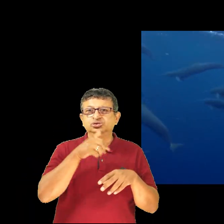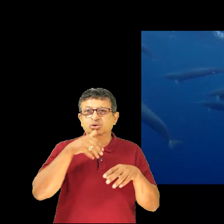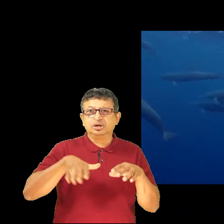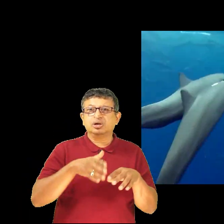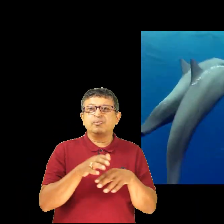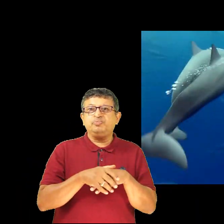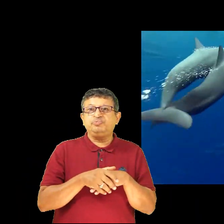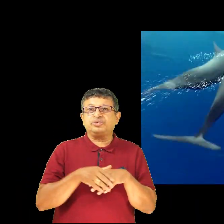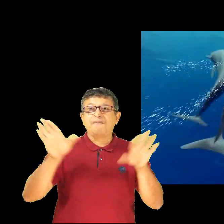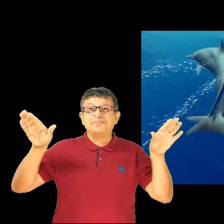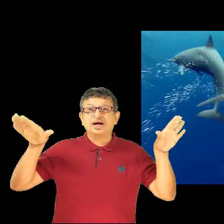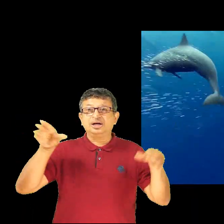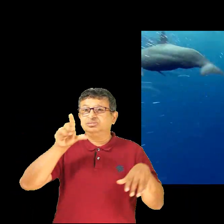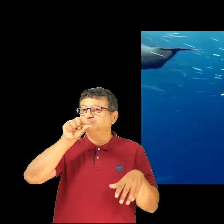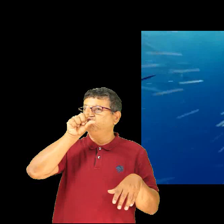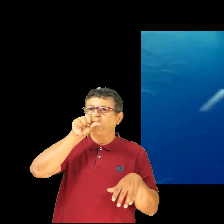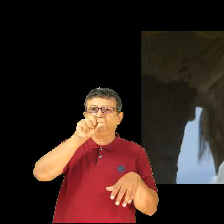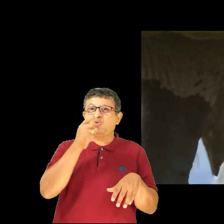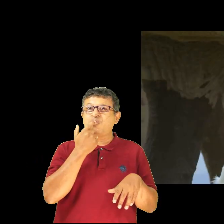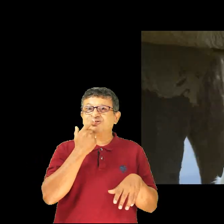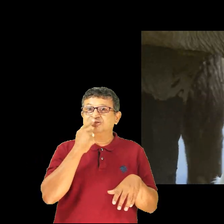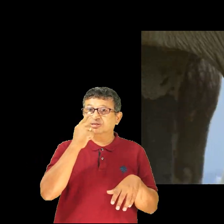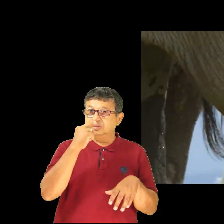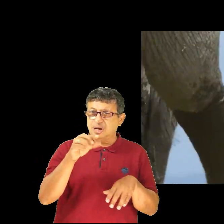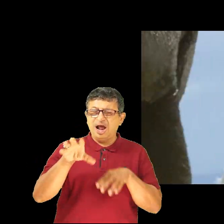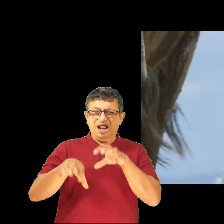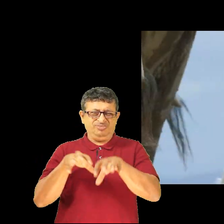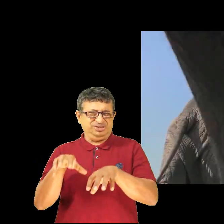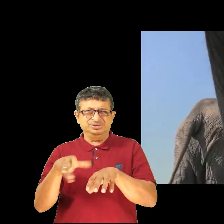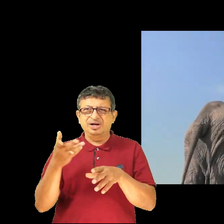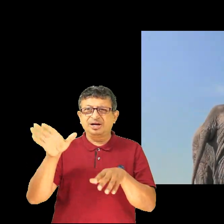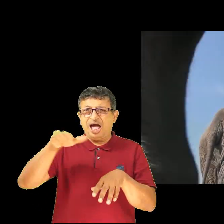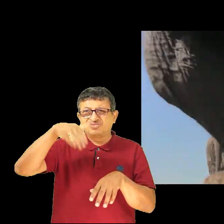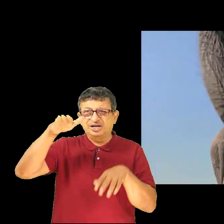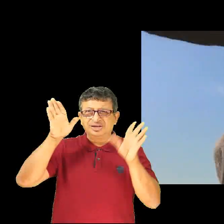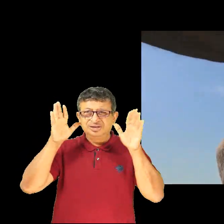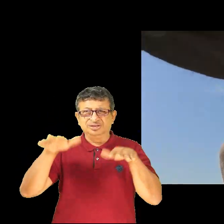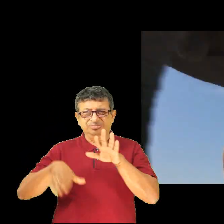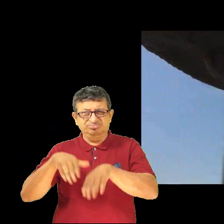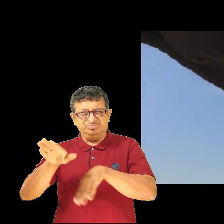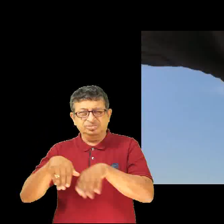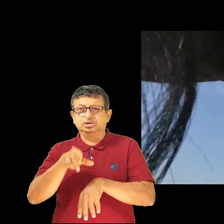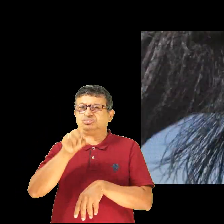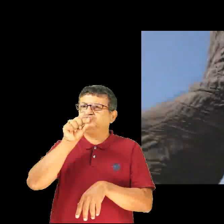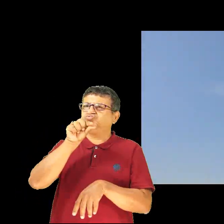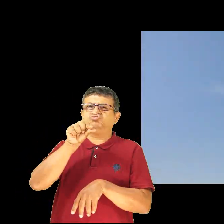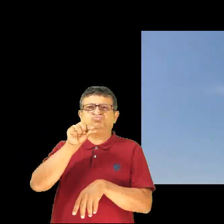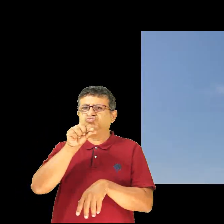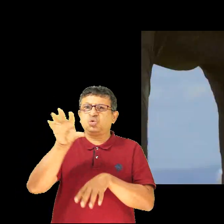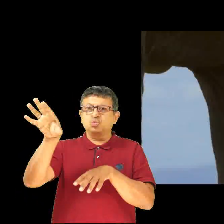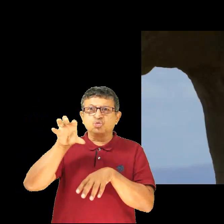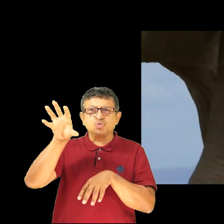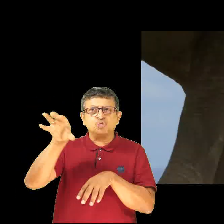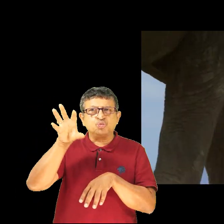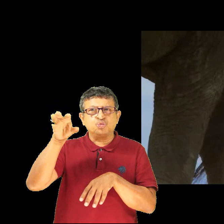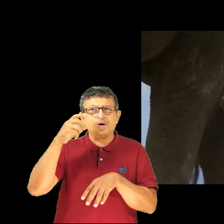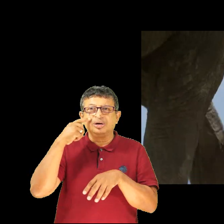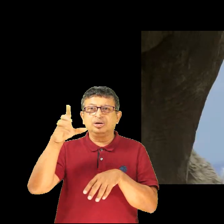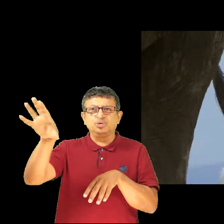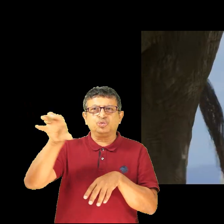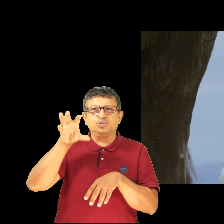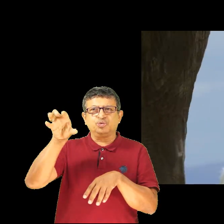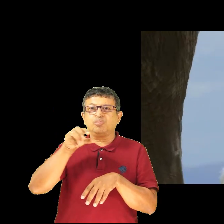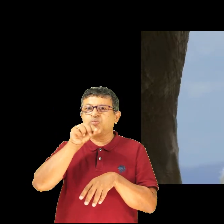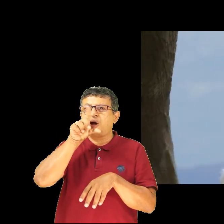dolphins getting high on the toxins of a pufferfish. All these events would have been hard to capture otherwise, as these are moments that the animals like to share in their intimacy,